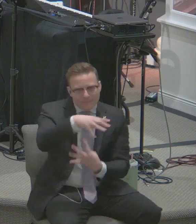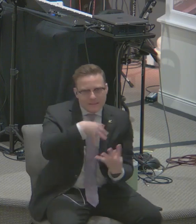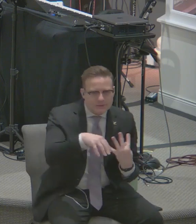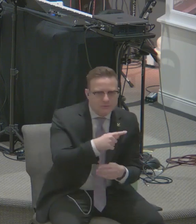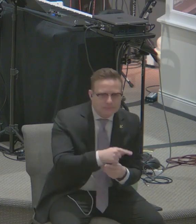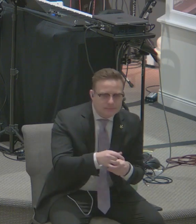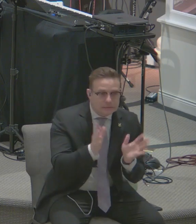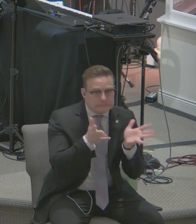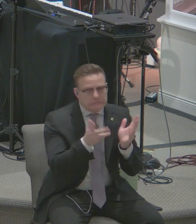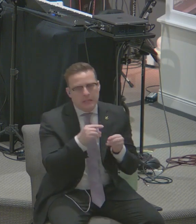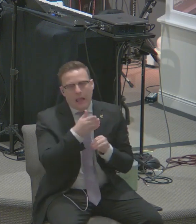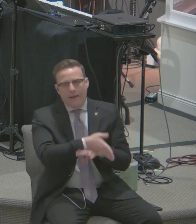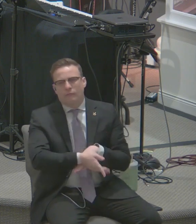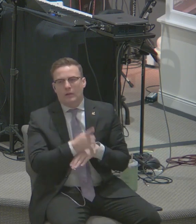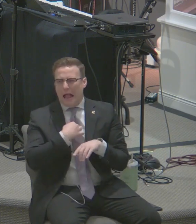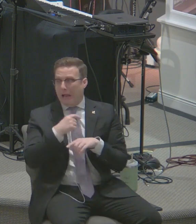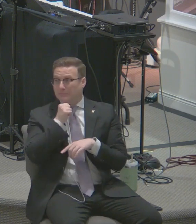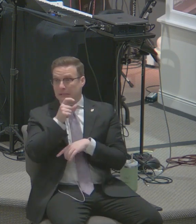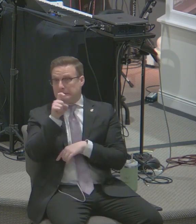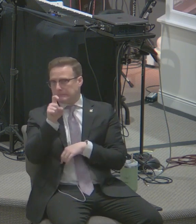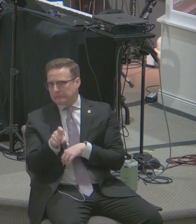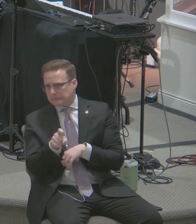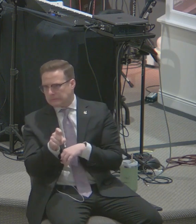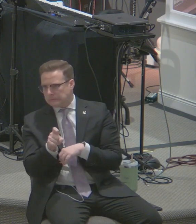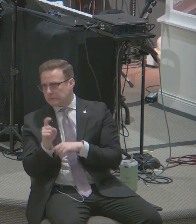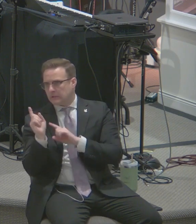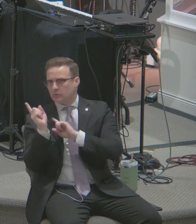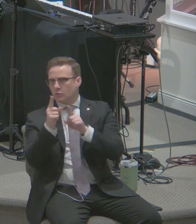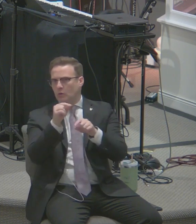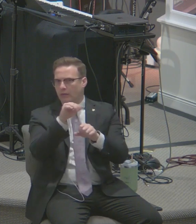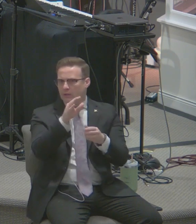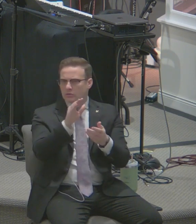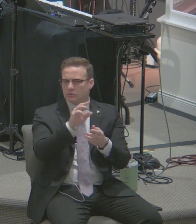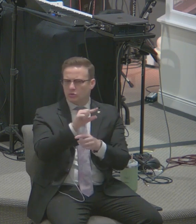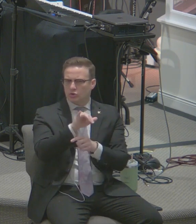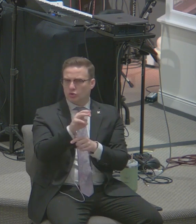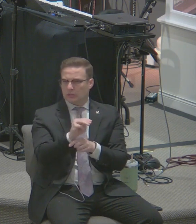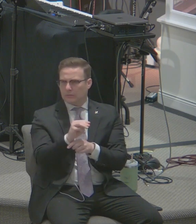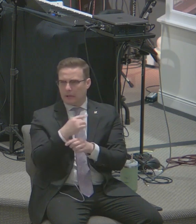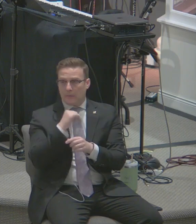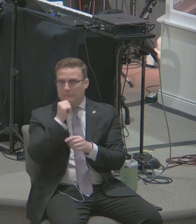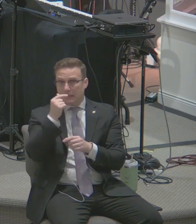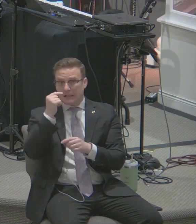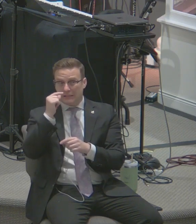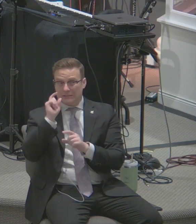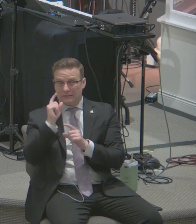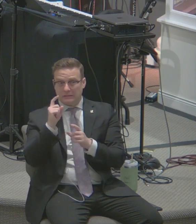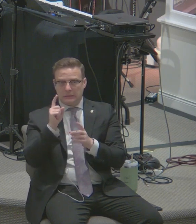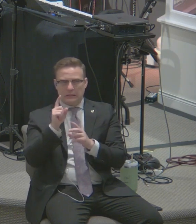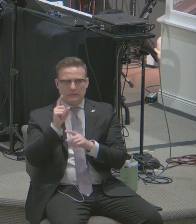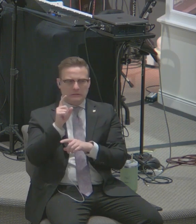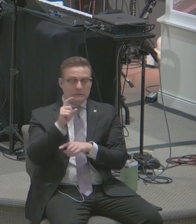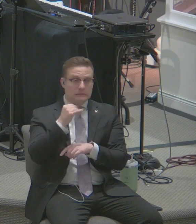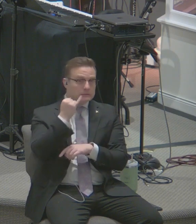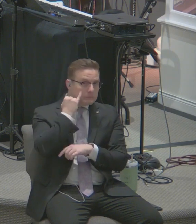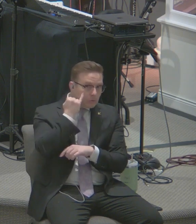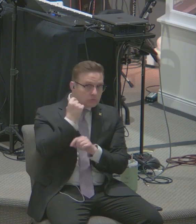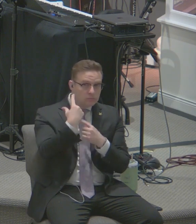I wasn't supposed to be back in the gym, but I was, and it looks